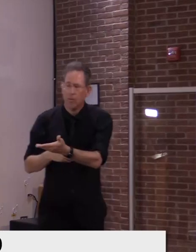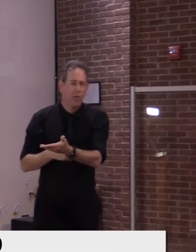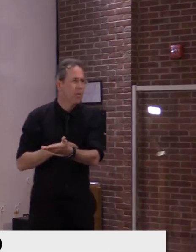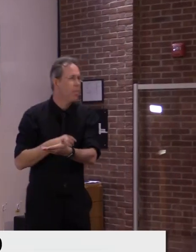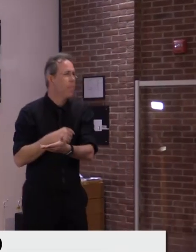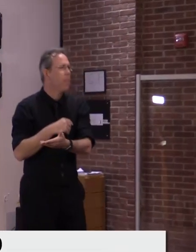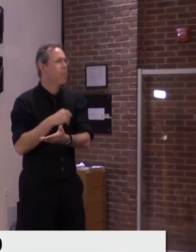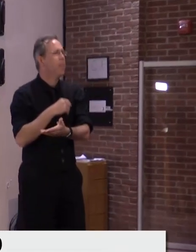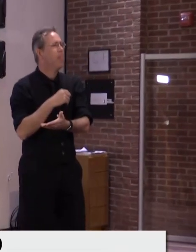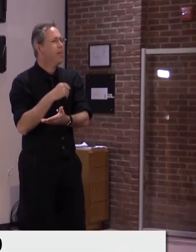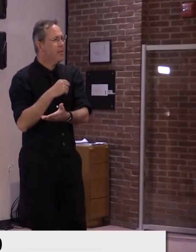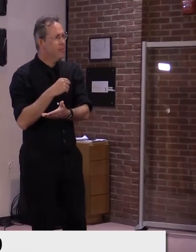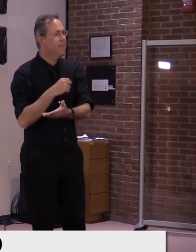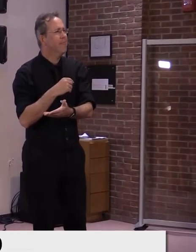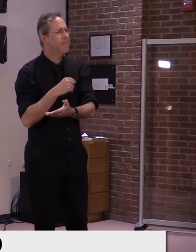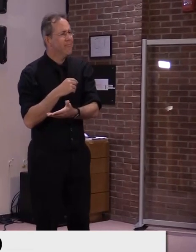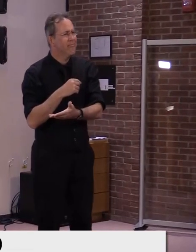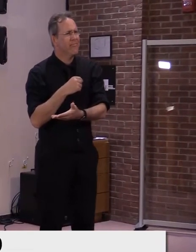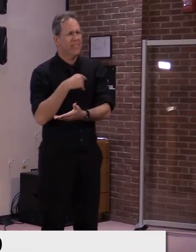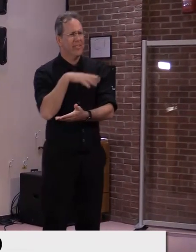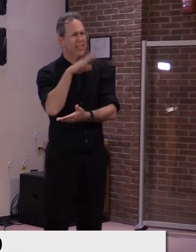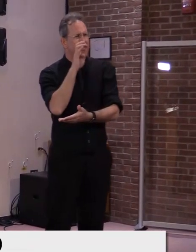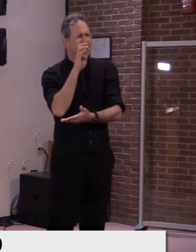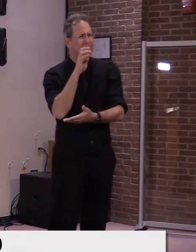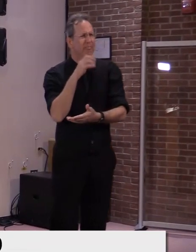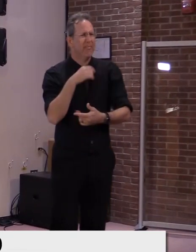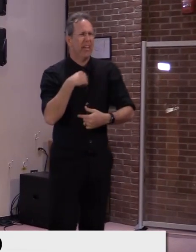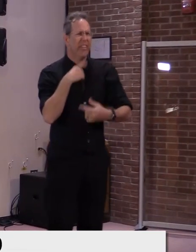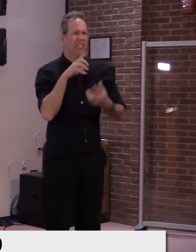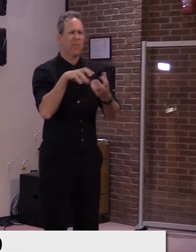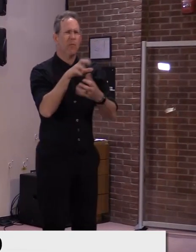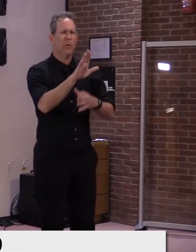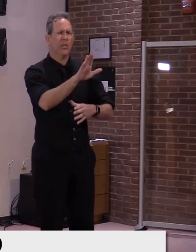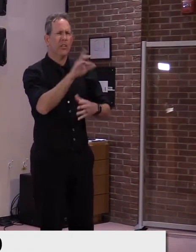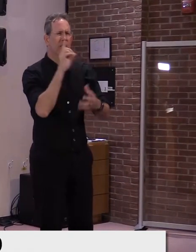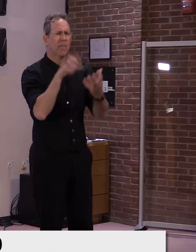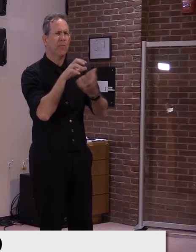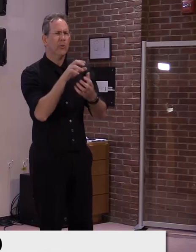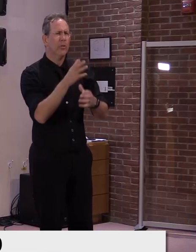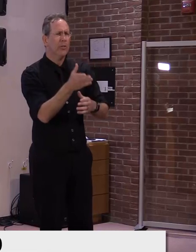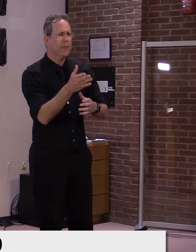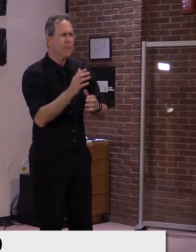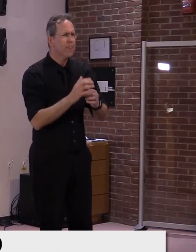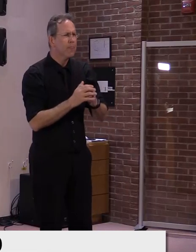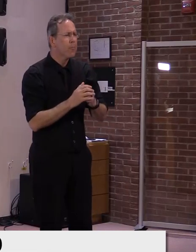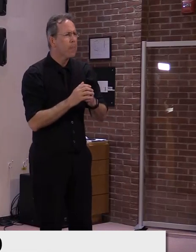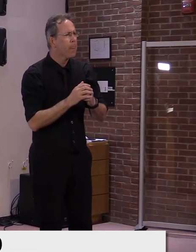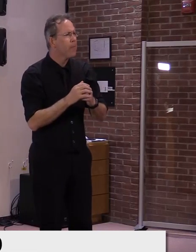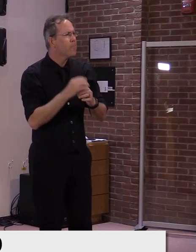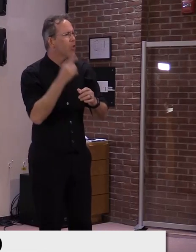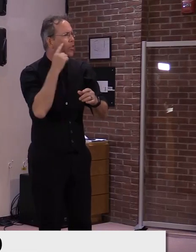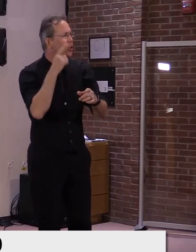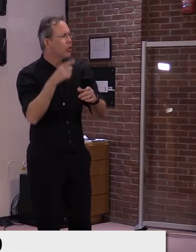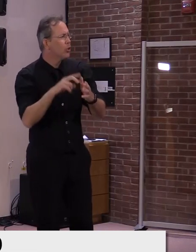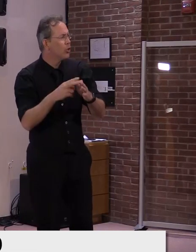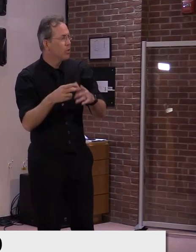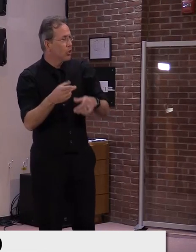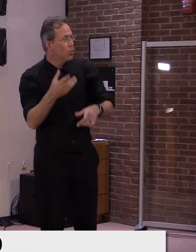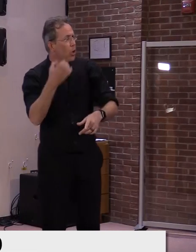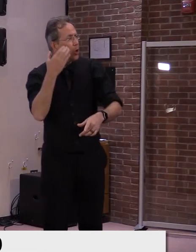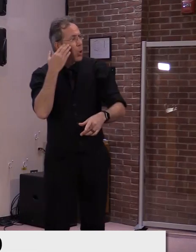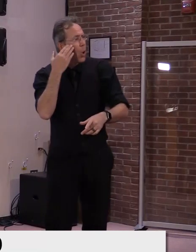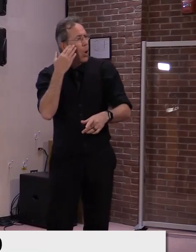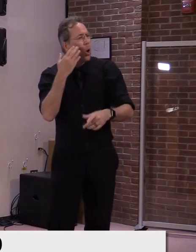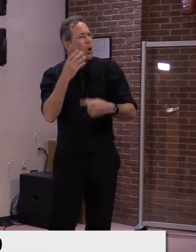Yeah, Mike, there may be some confusion here. I thought she wanted to know sort of the percentage, and Dr. Levine came in and talked about